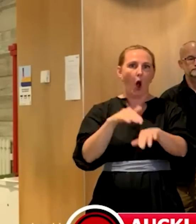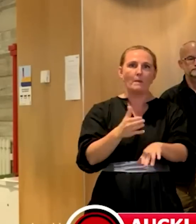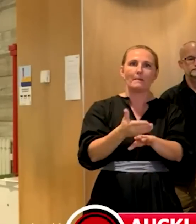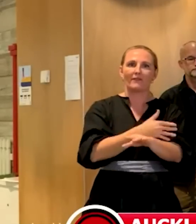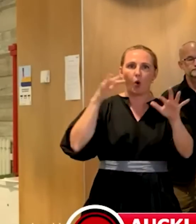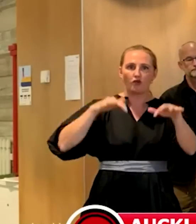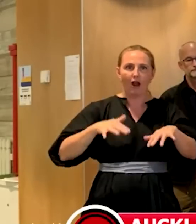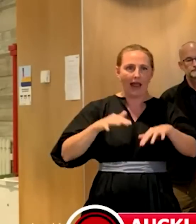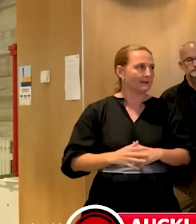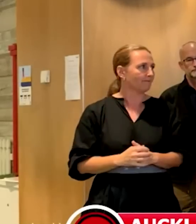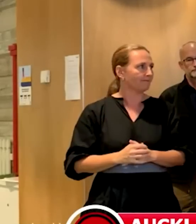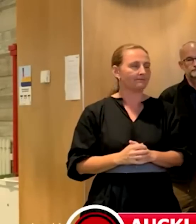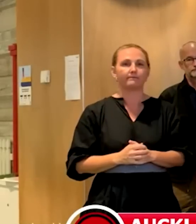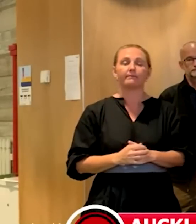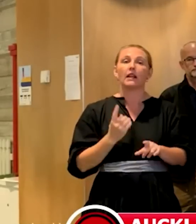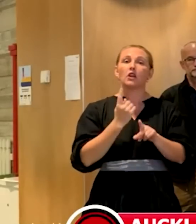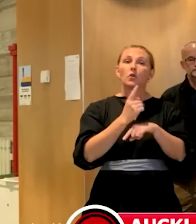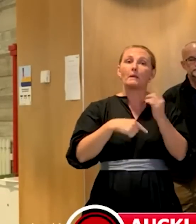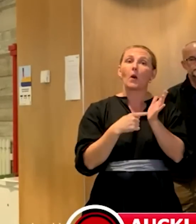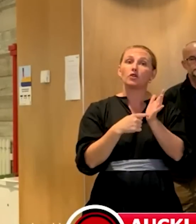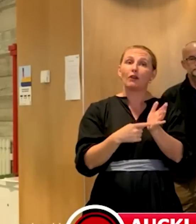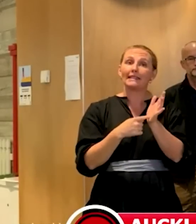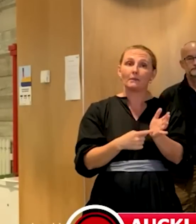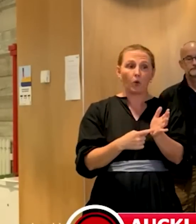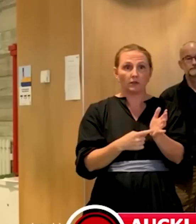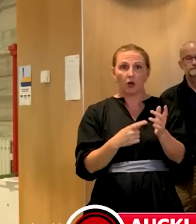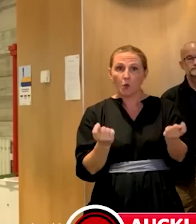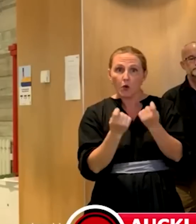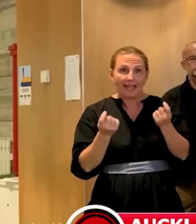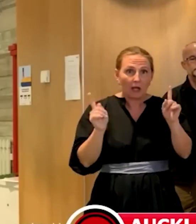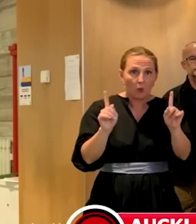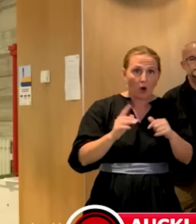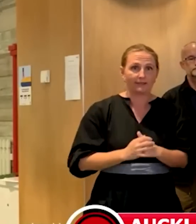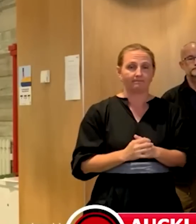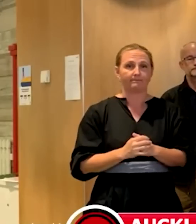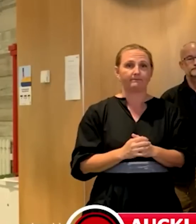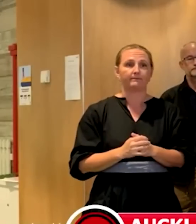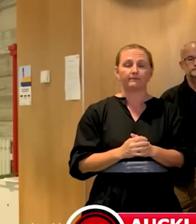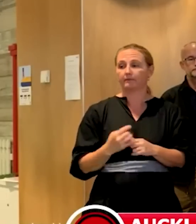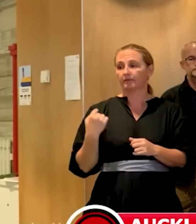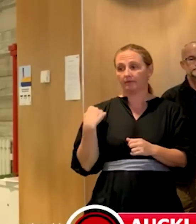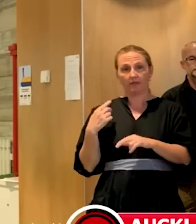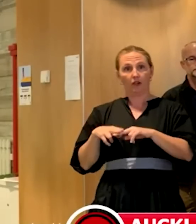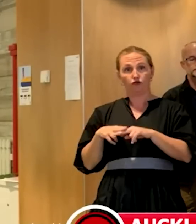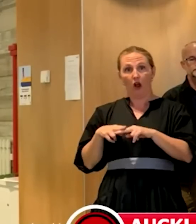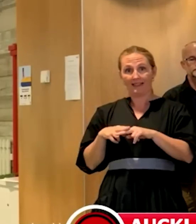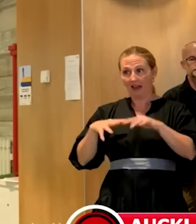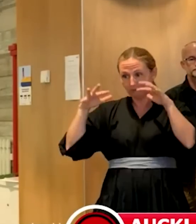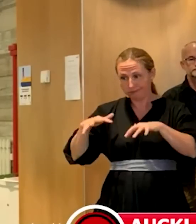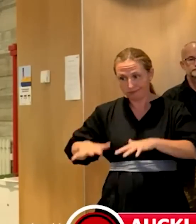want to give a brief update on the status of the transport network as well. So since the weather event on